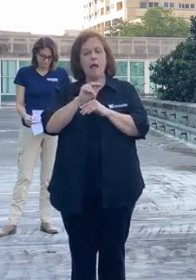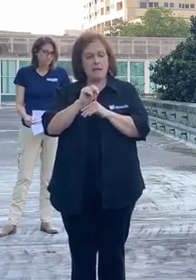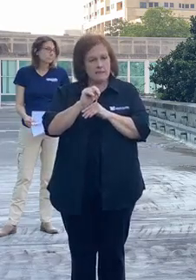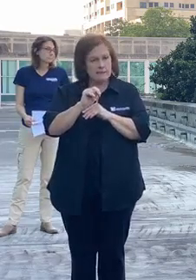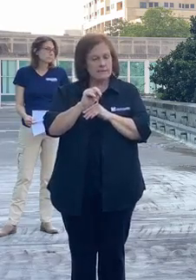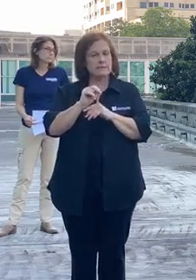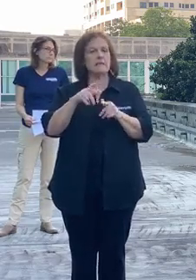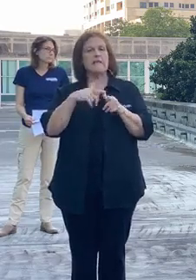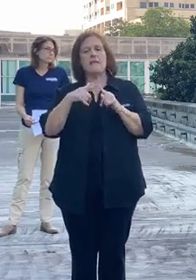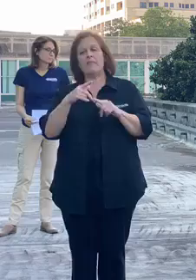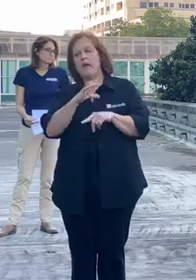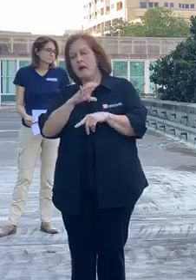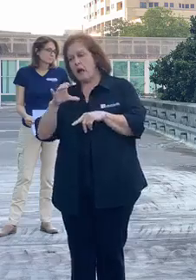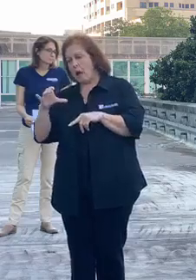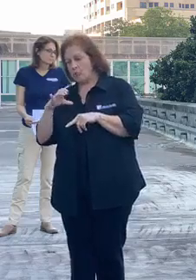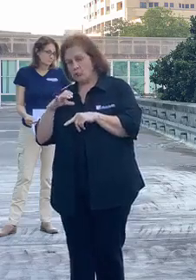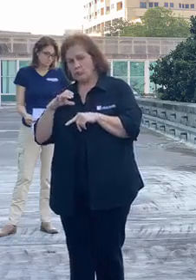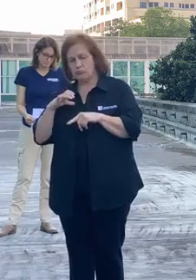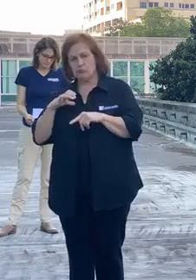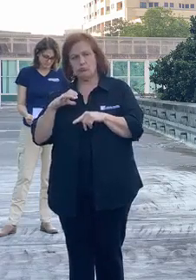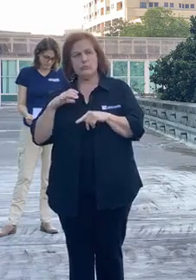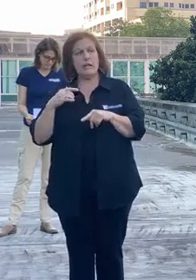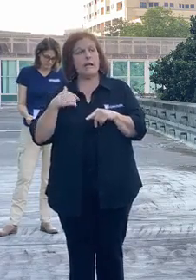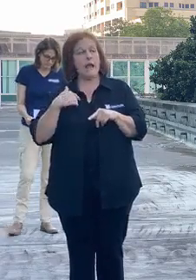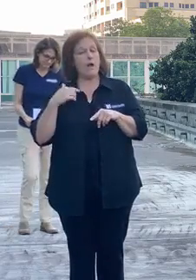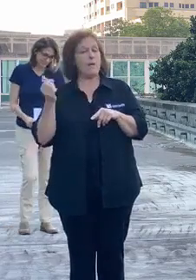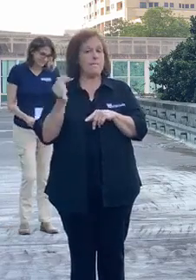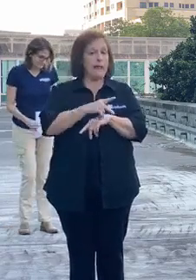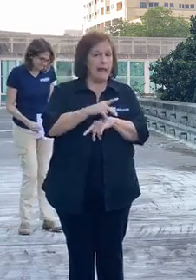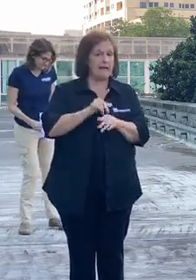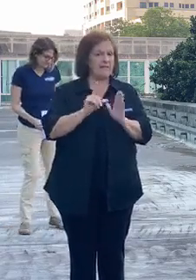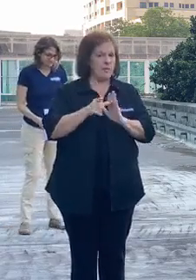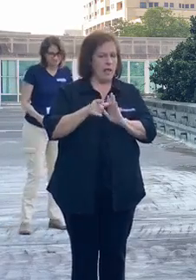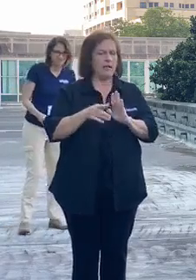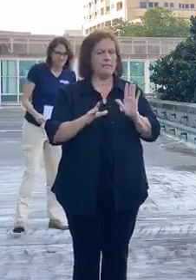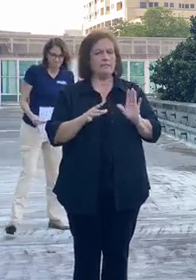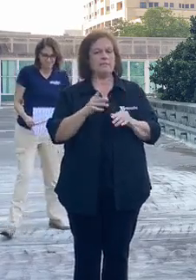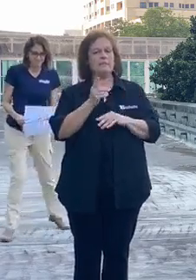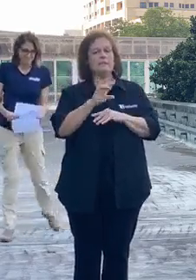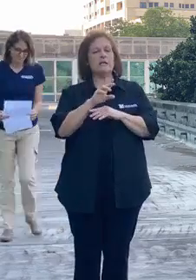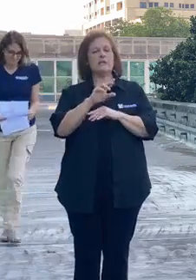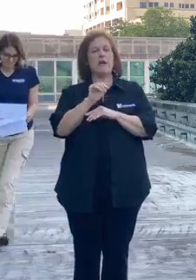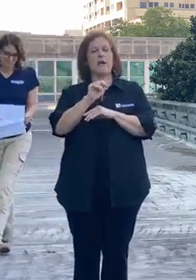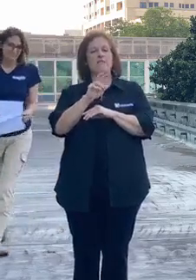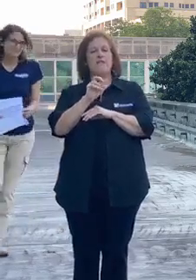hear more from our council member, and I'll be back. So with that, Dr. Vegno.